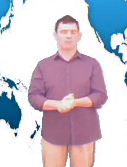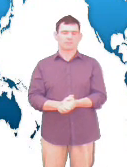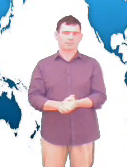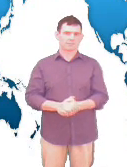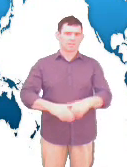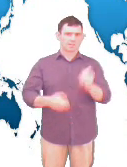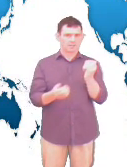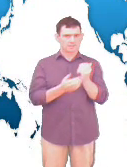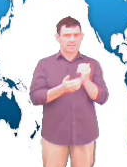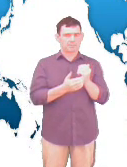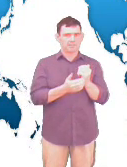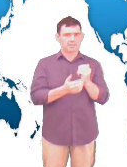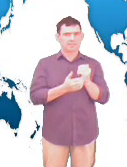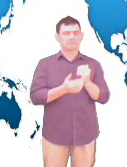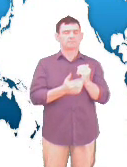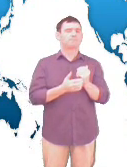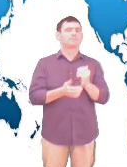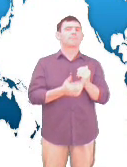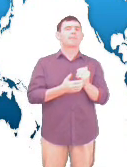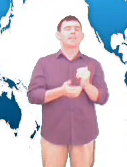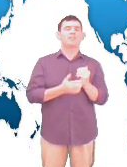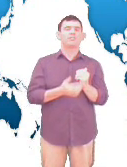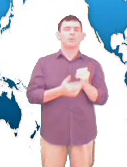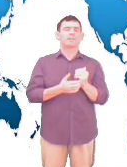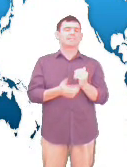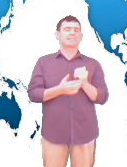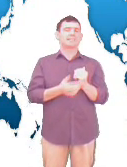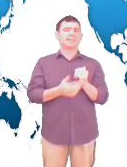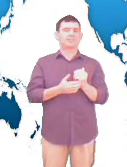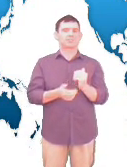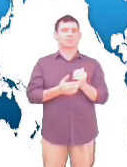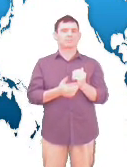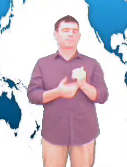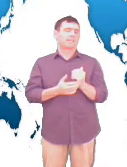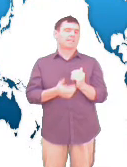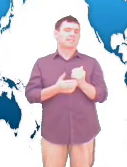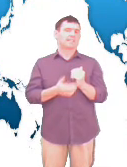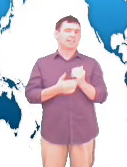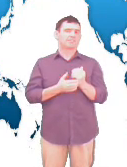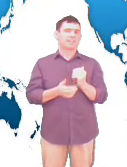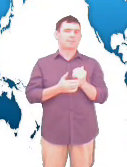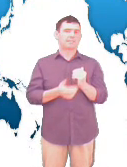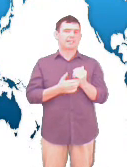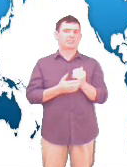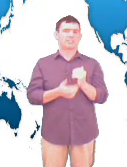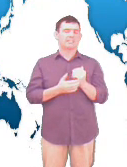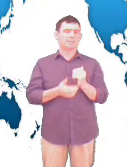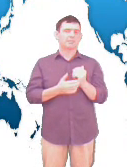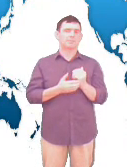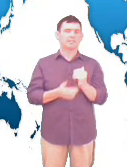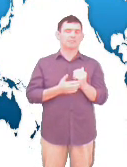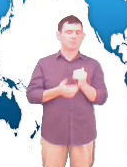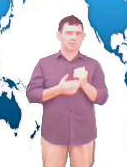Oh, tap me again. Even though I still have some self-sabotaging, limiting belief